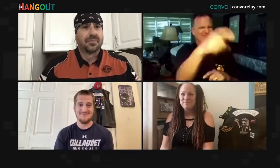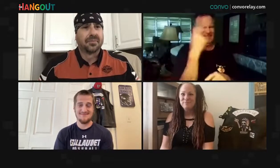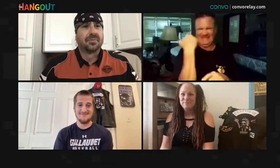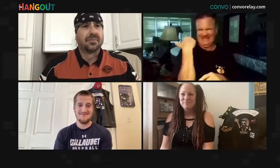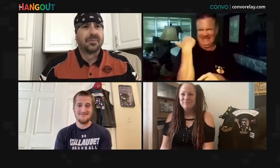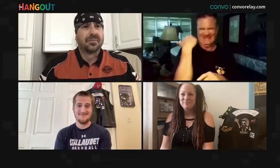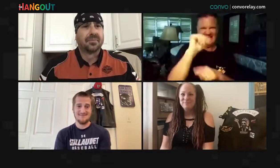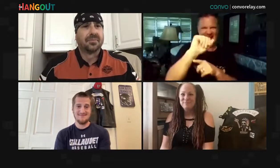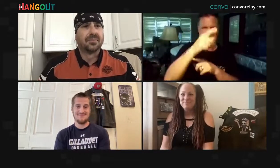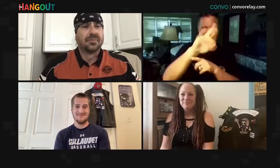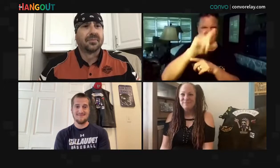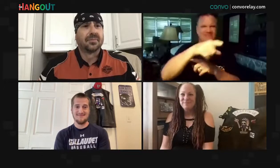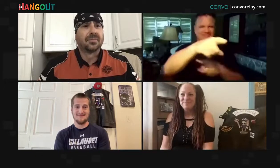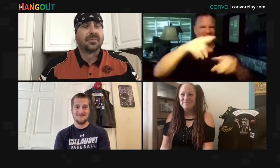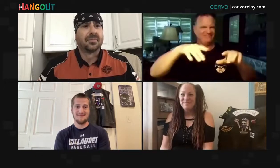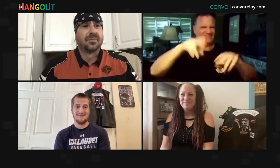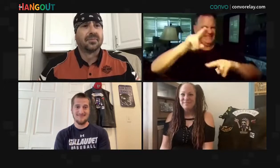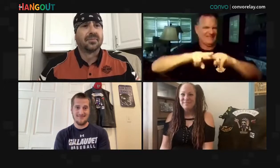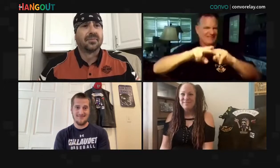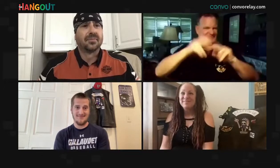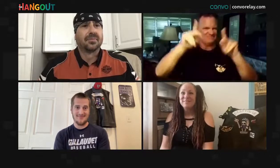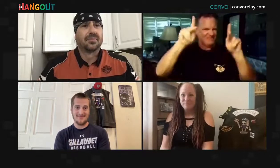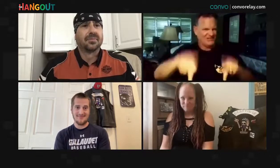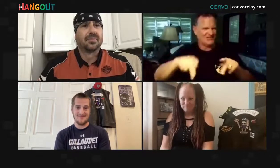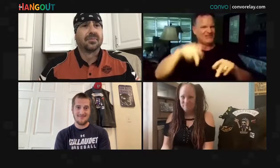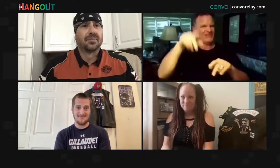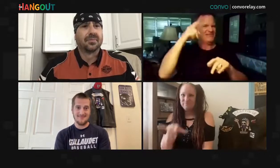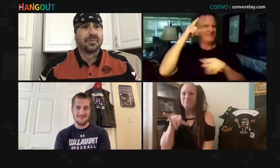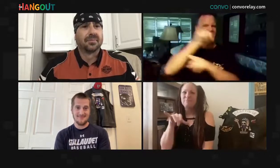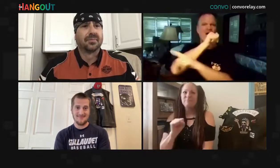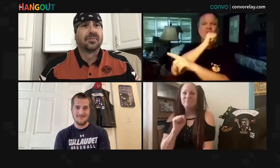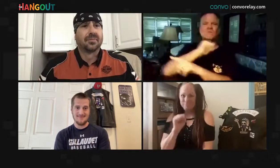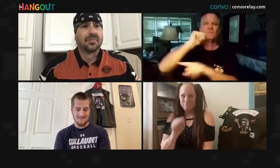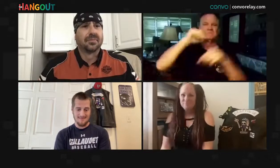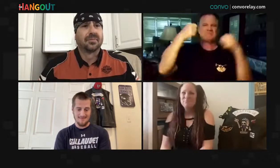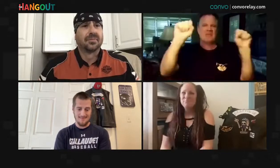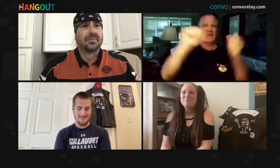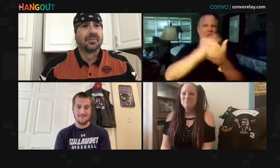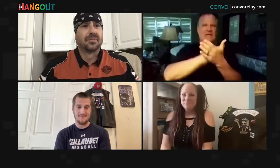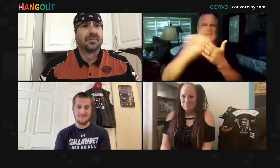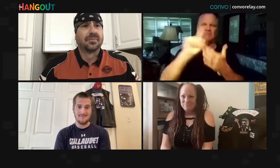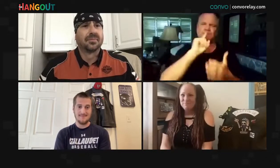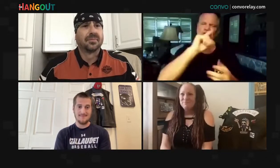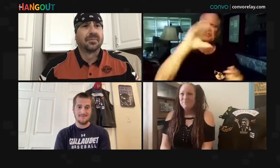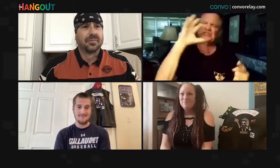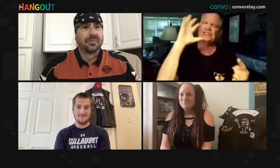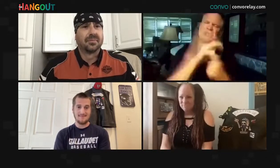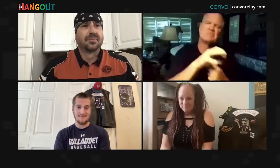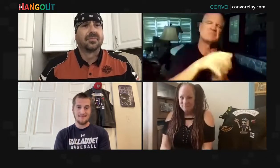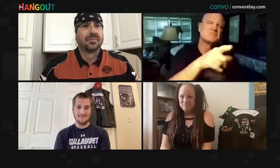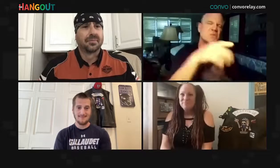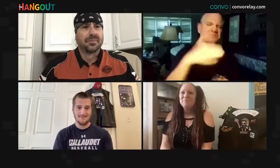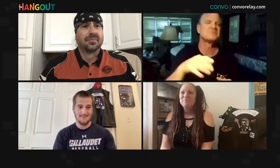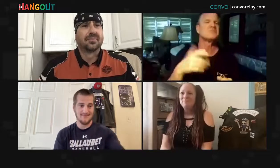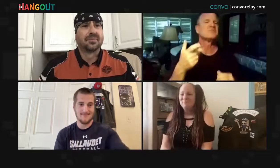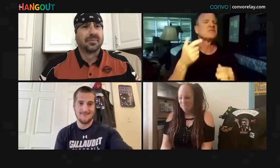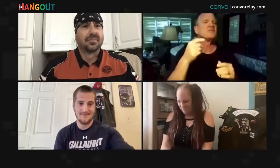All right. So Les, let me ask you another question. Back in April, you were the chairperson for the Arizona Bike Week, which was an